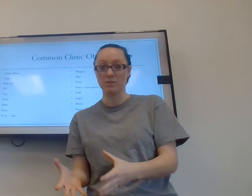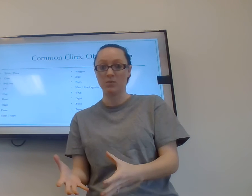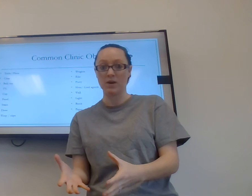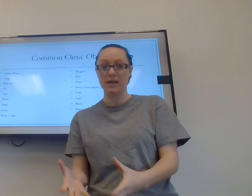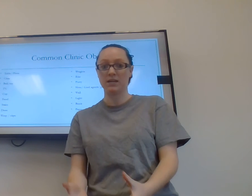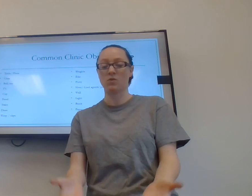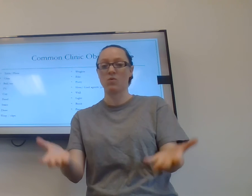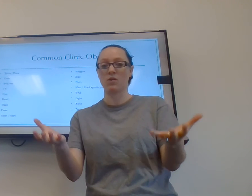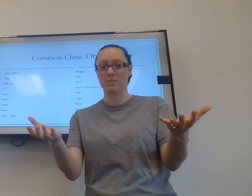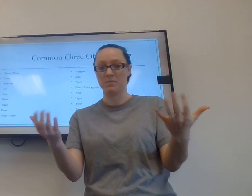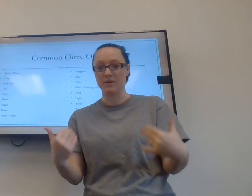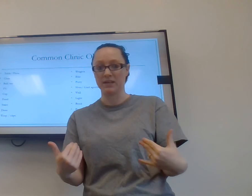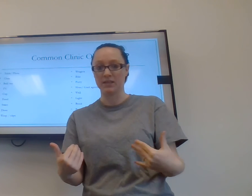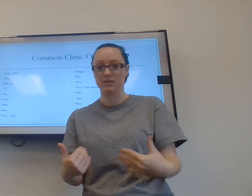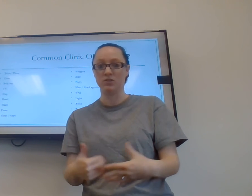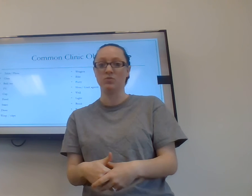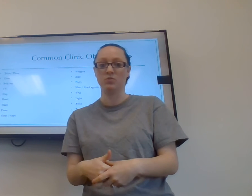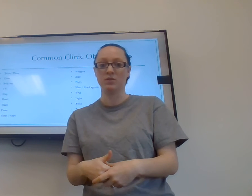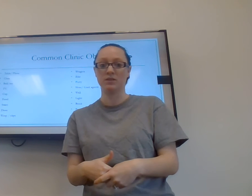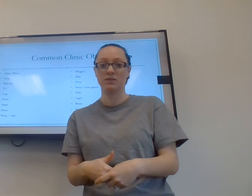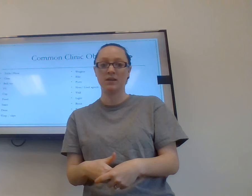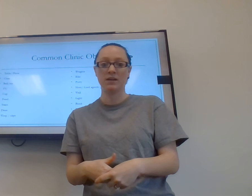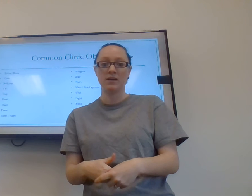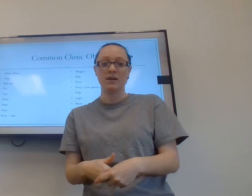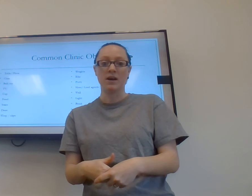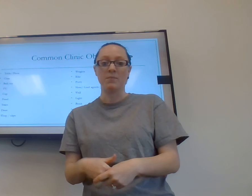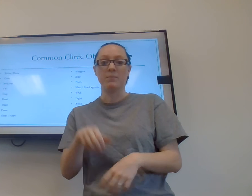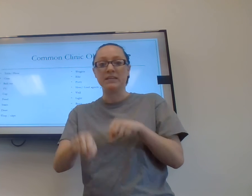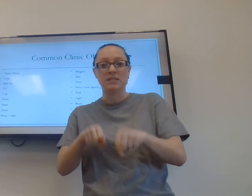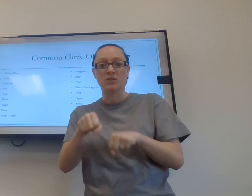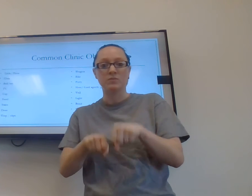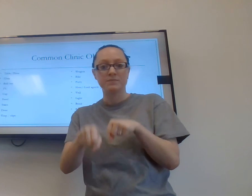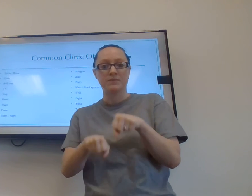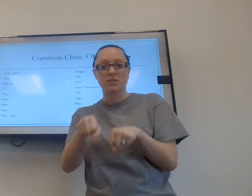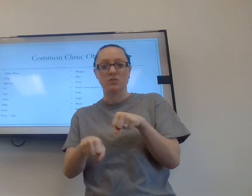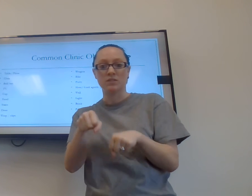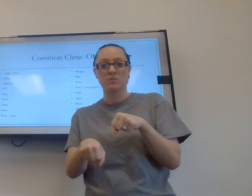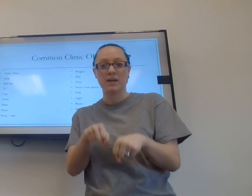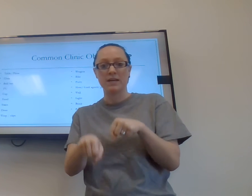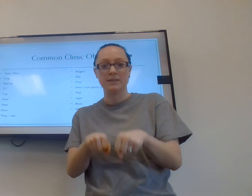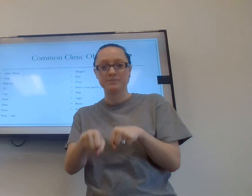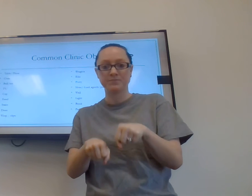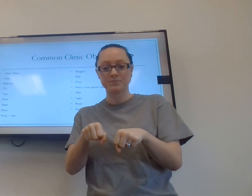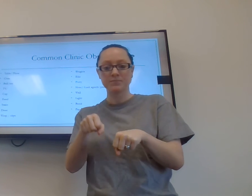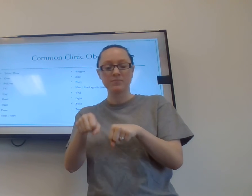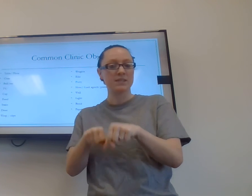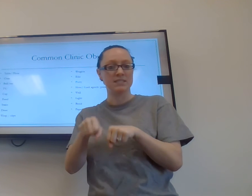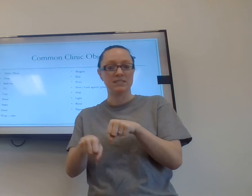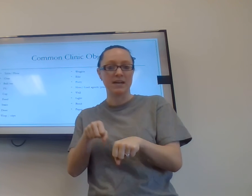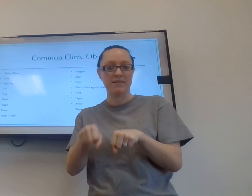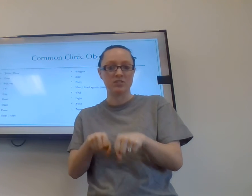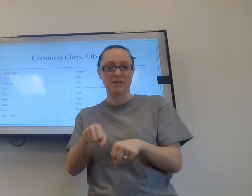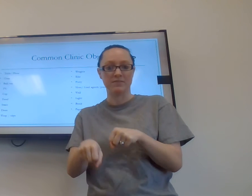the weight or mimic you doing it. A bicycle, do it this way. This is the average sign for a